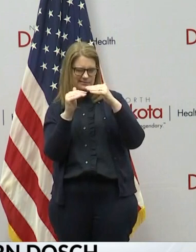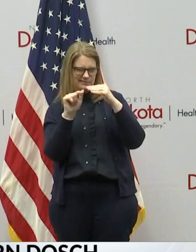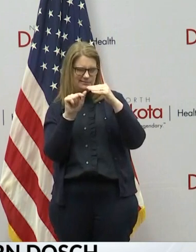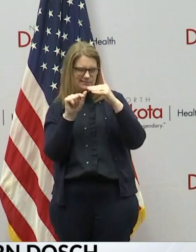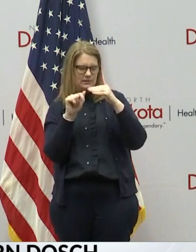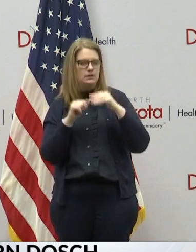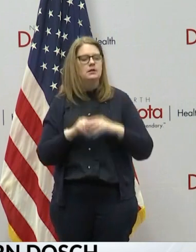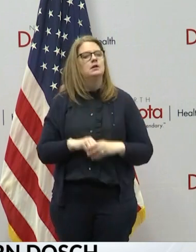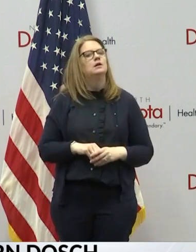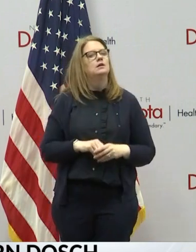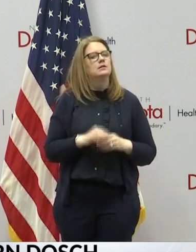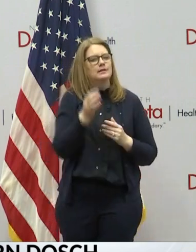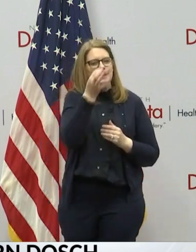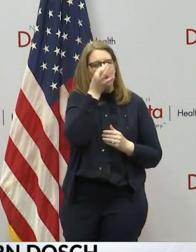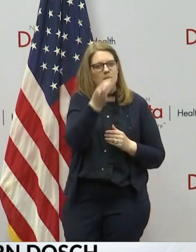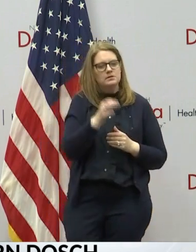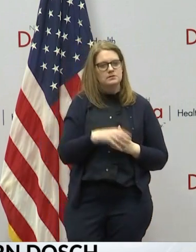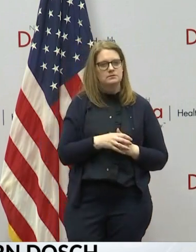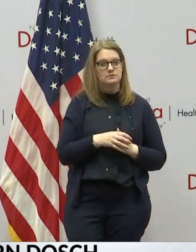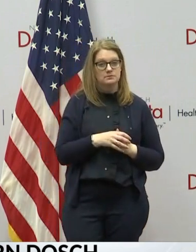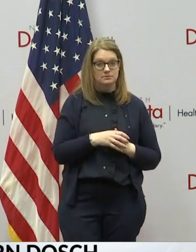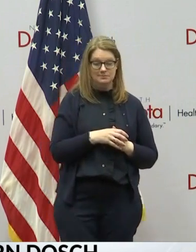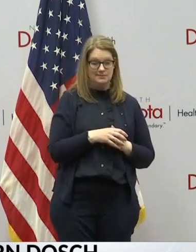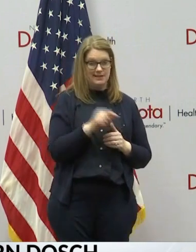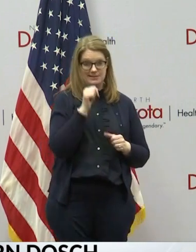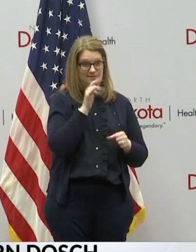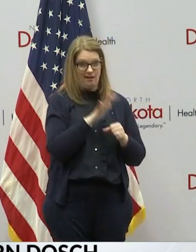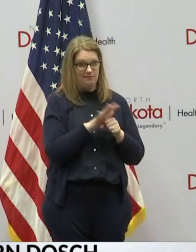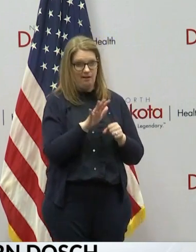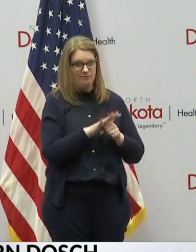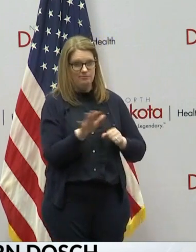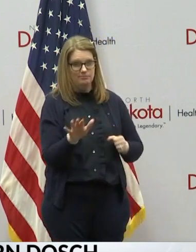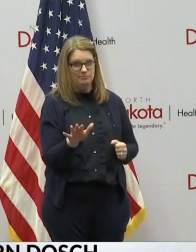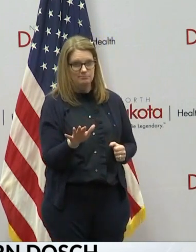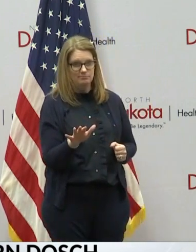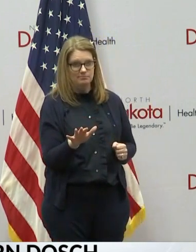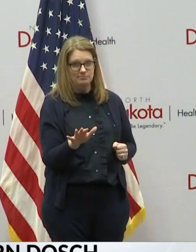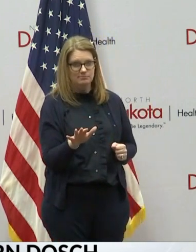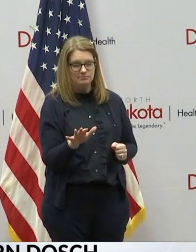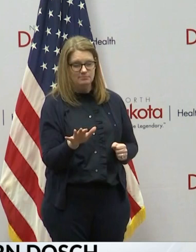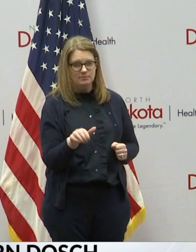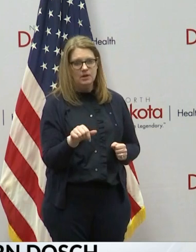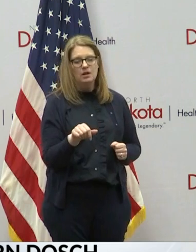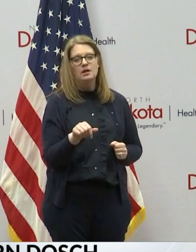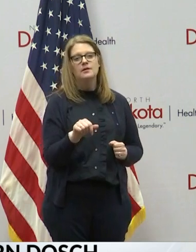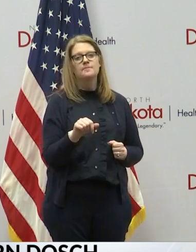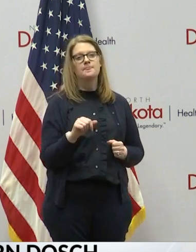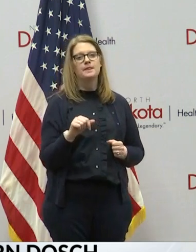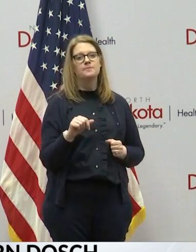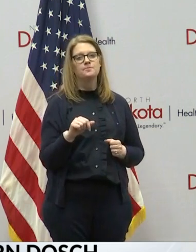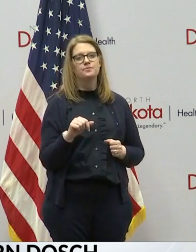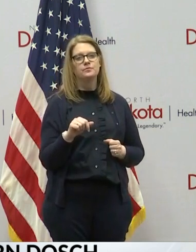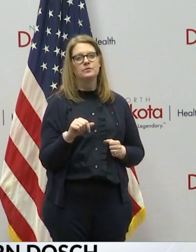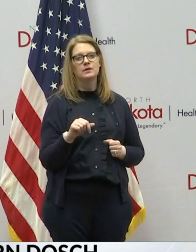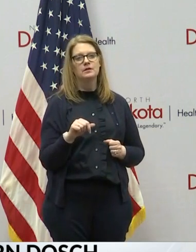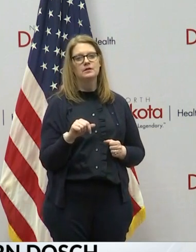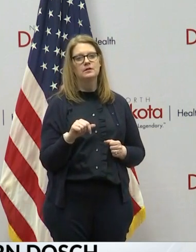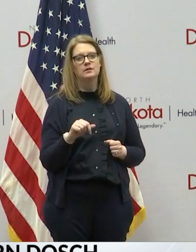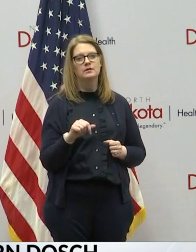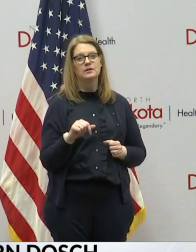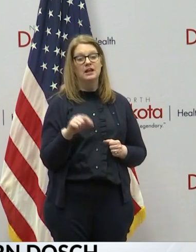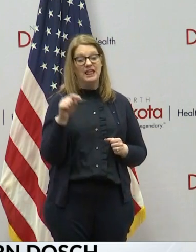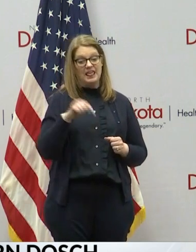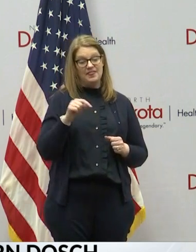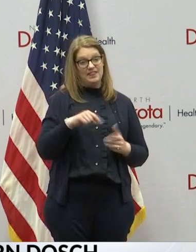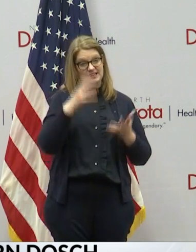I'm here to tell you that's not enough. I'm here to tell you if we're not capturing more of